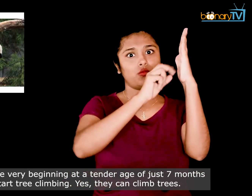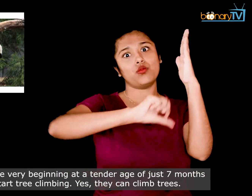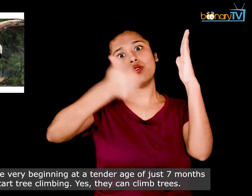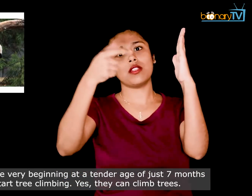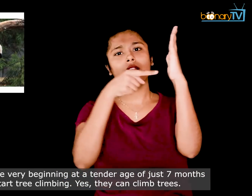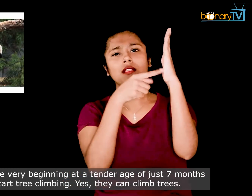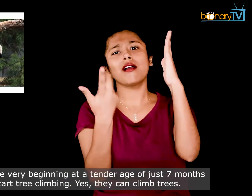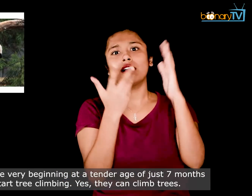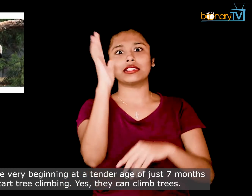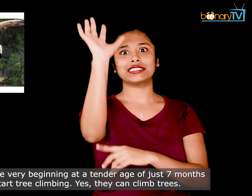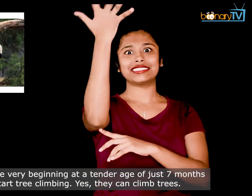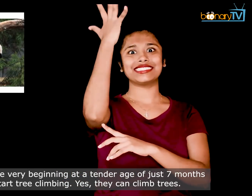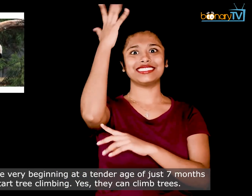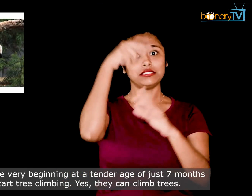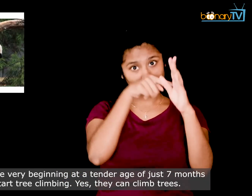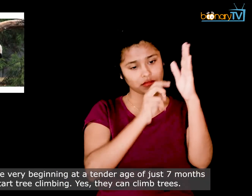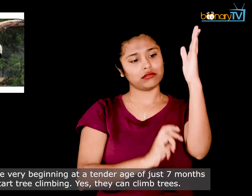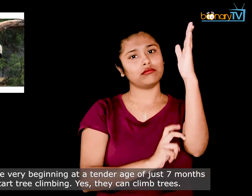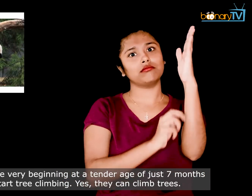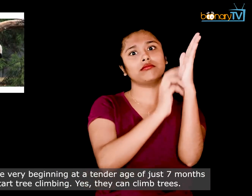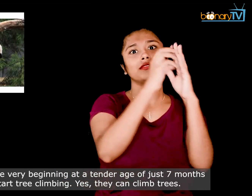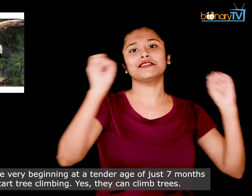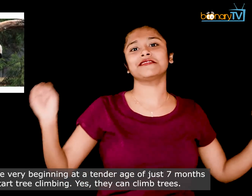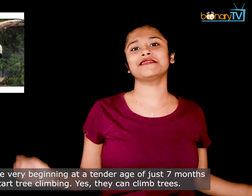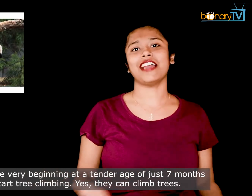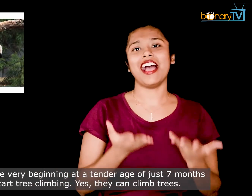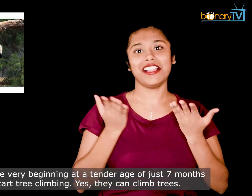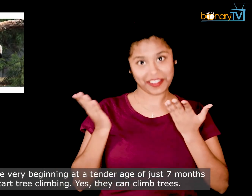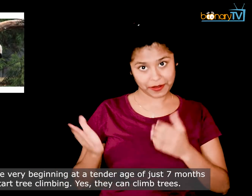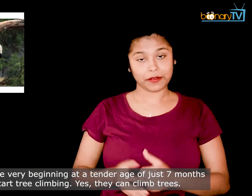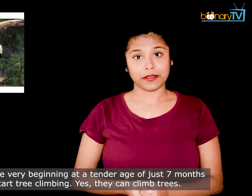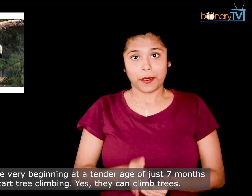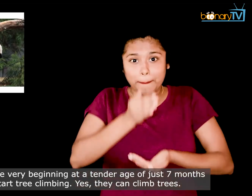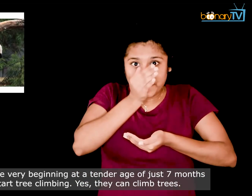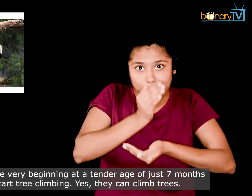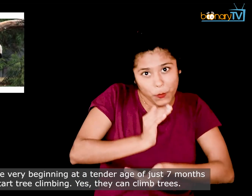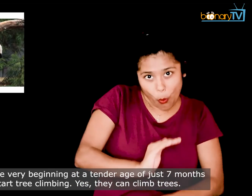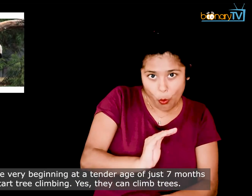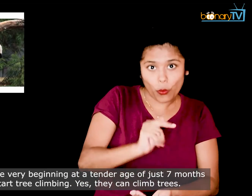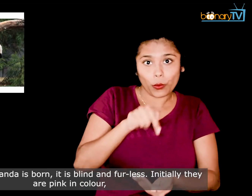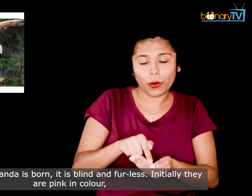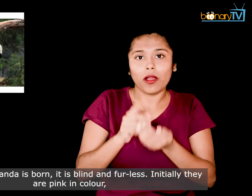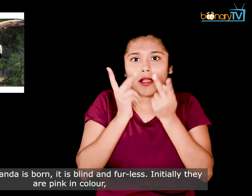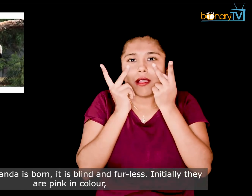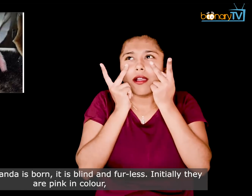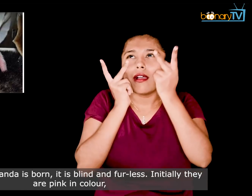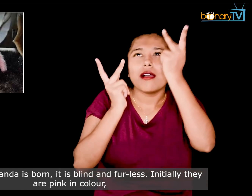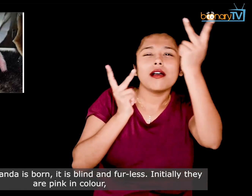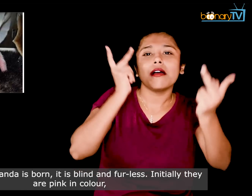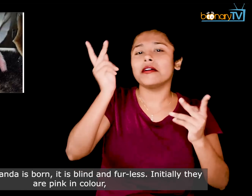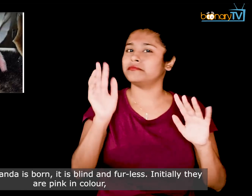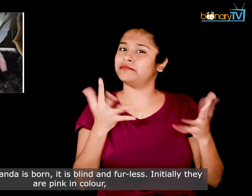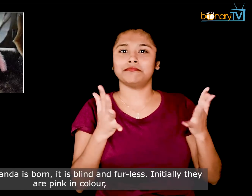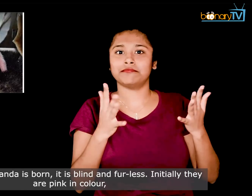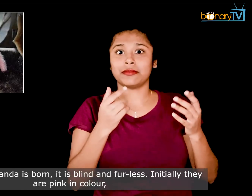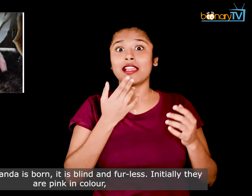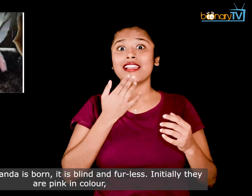can start tree climbing. Yes, they can climb trees. When a baby panda is born, it is